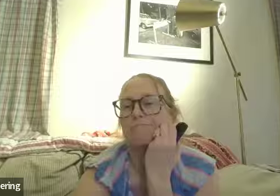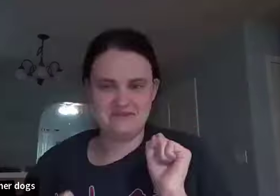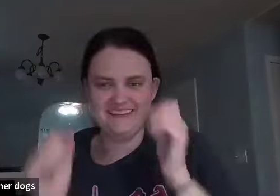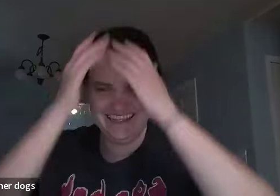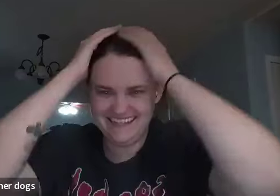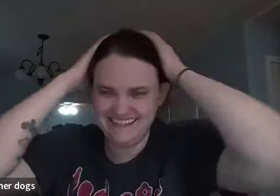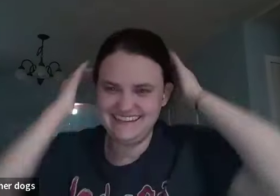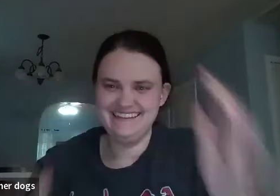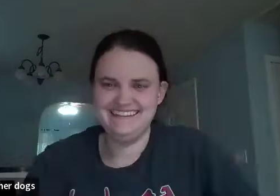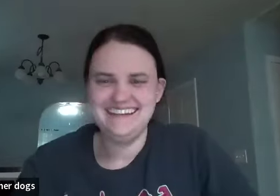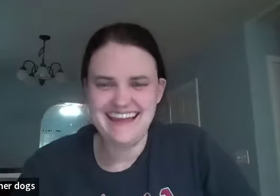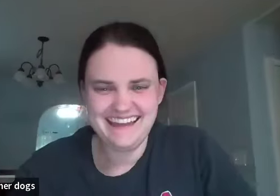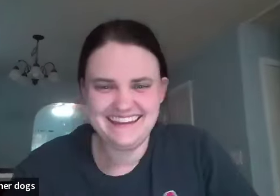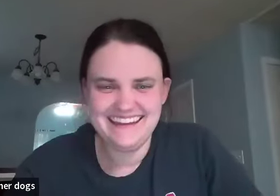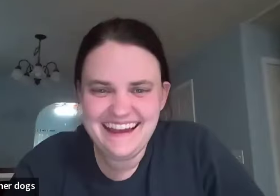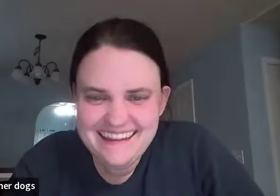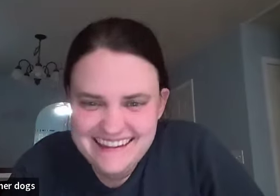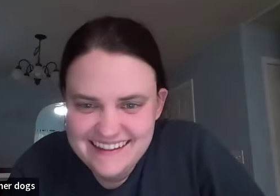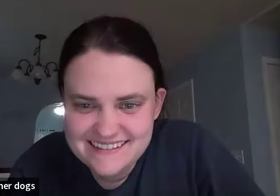There we go. Hey, Hi.